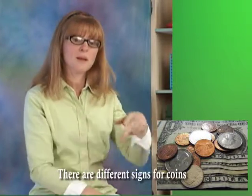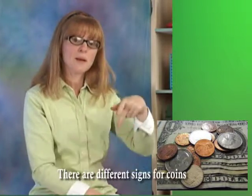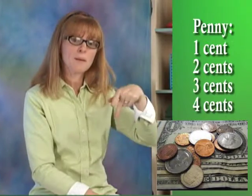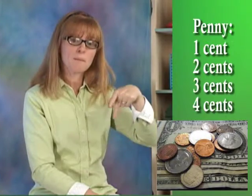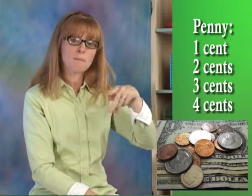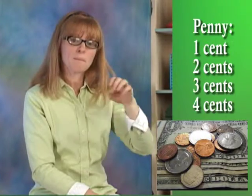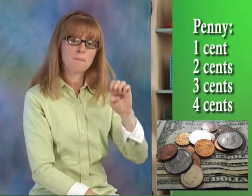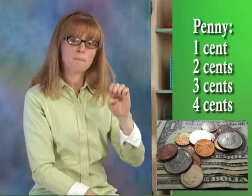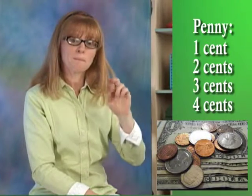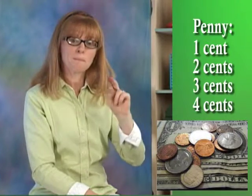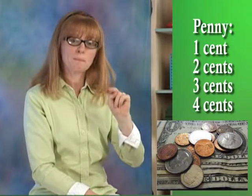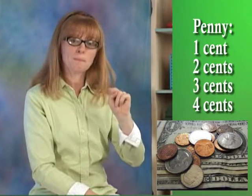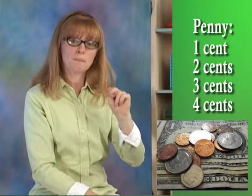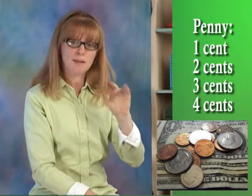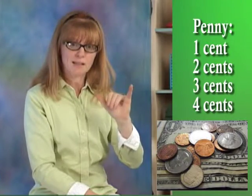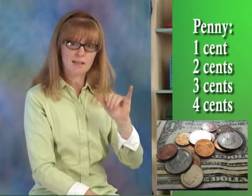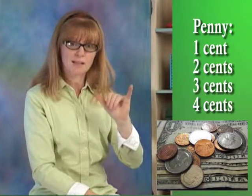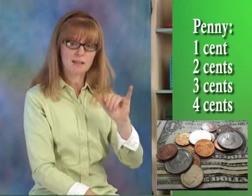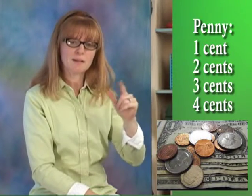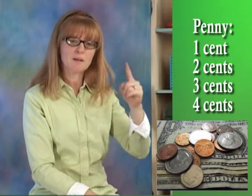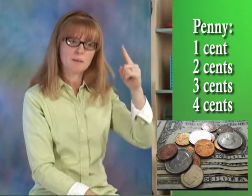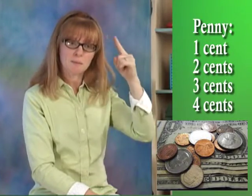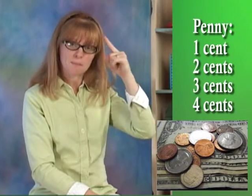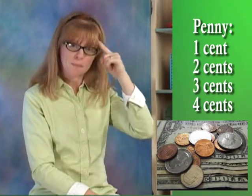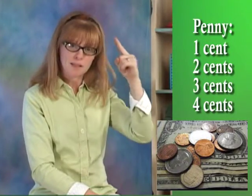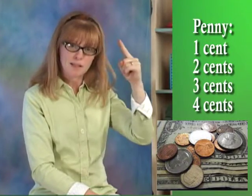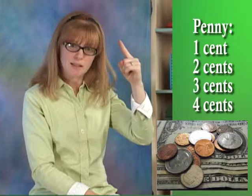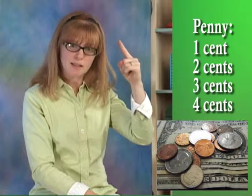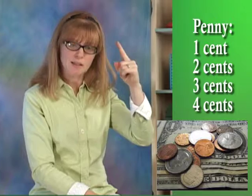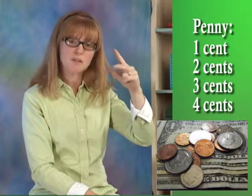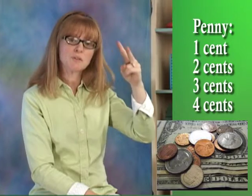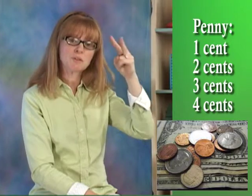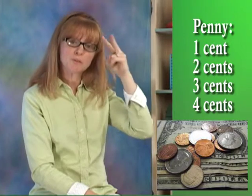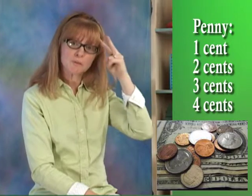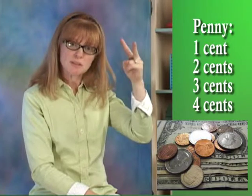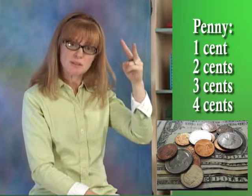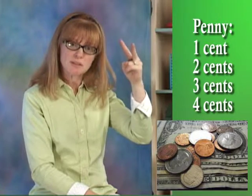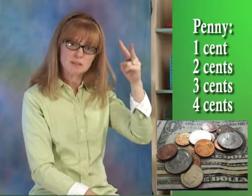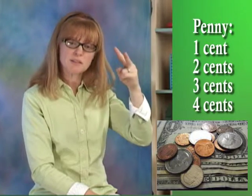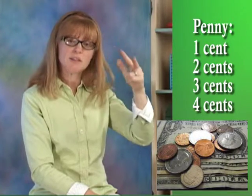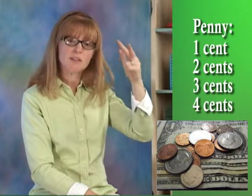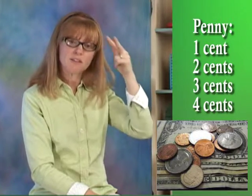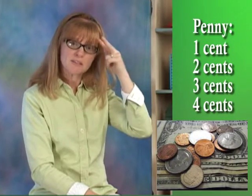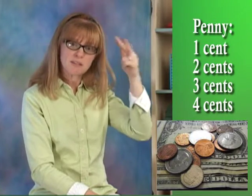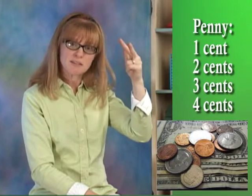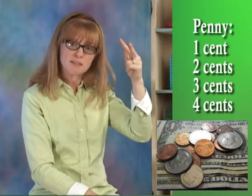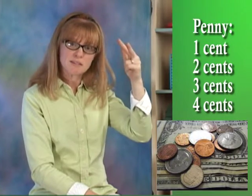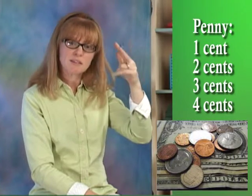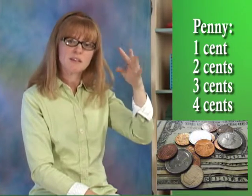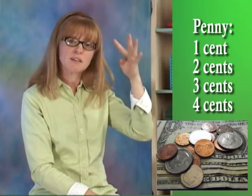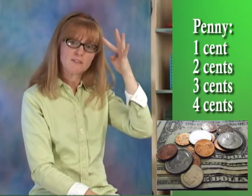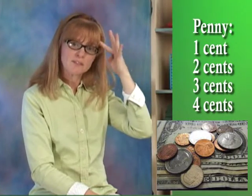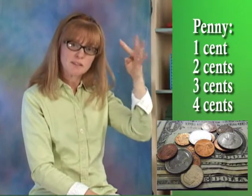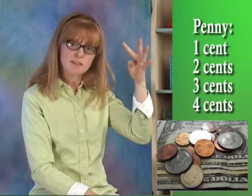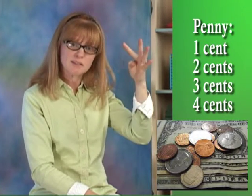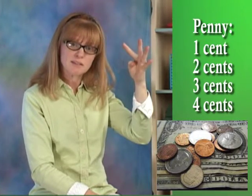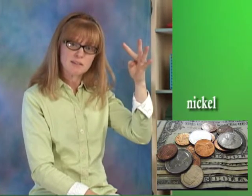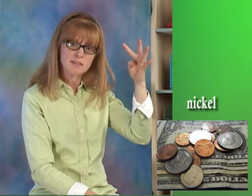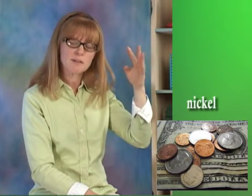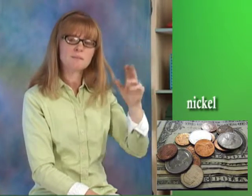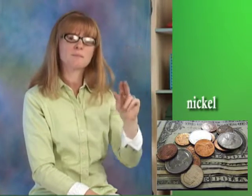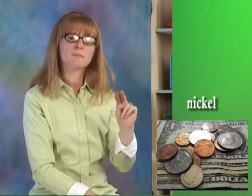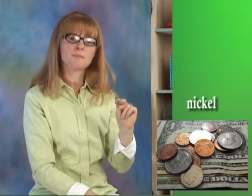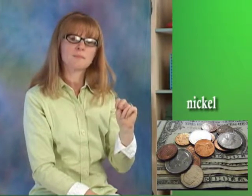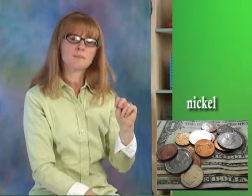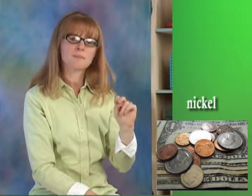There are different signs for coins. Penny, 1 cent, 2 cents, 3 cents,